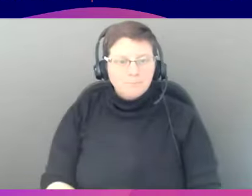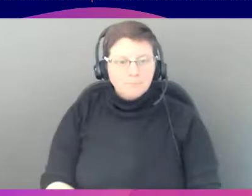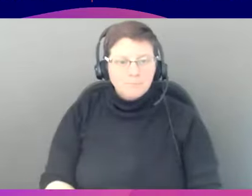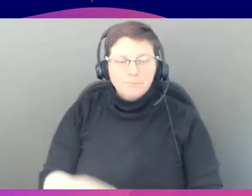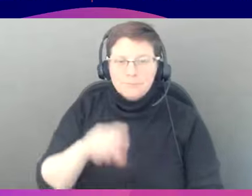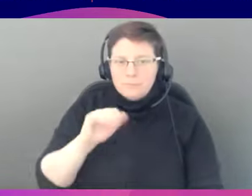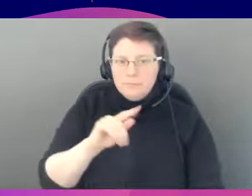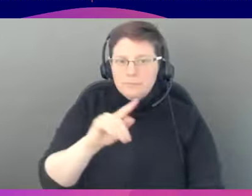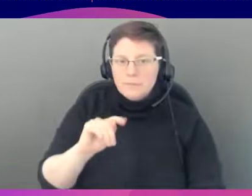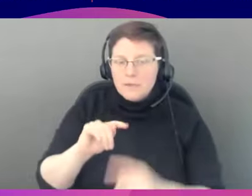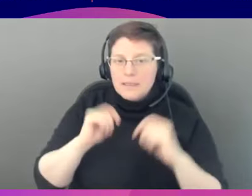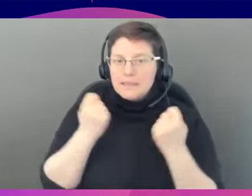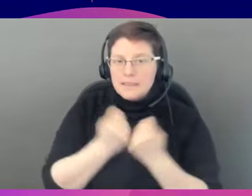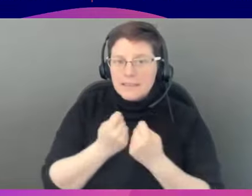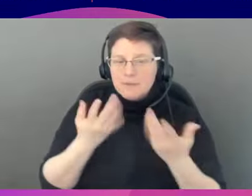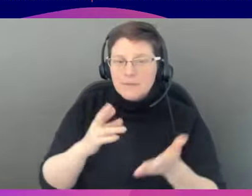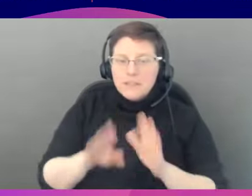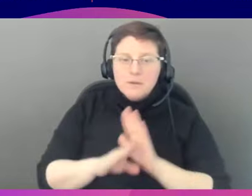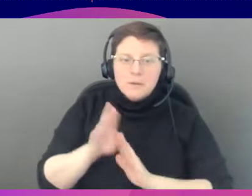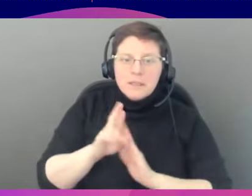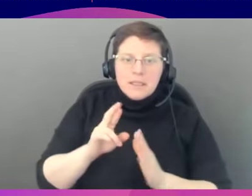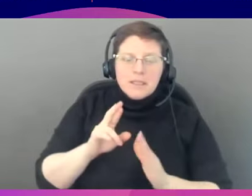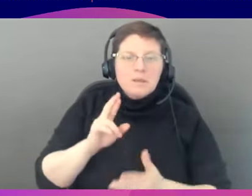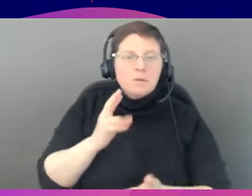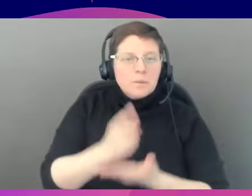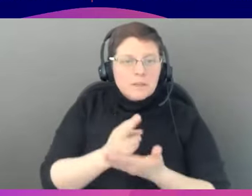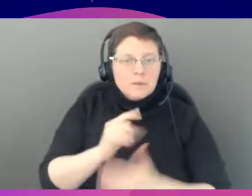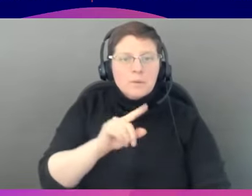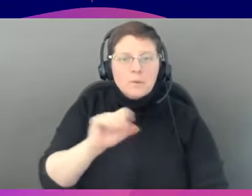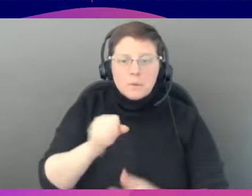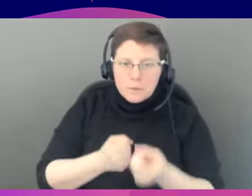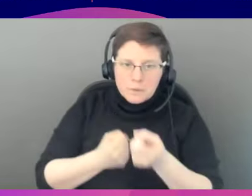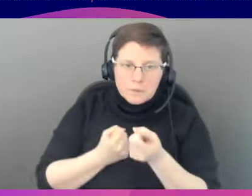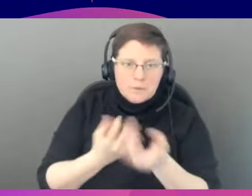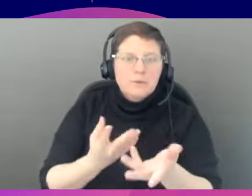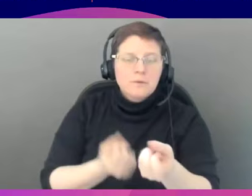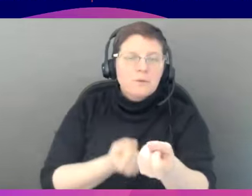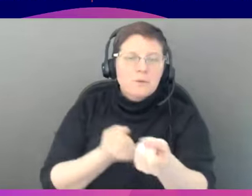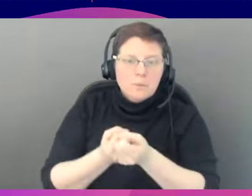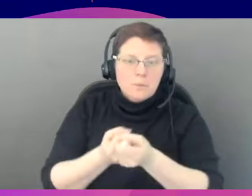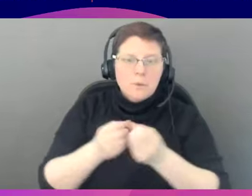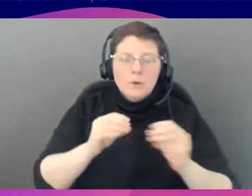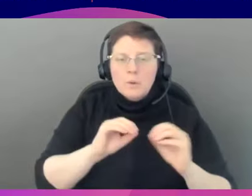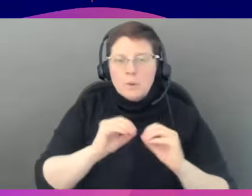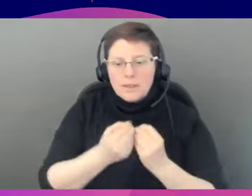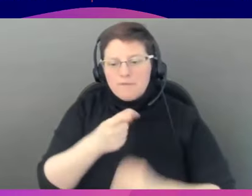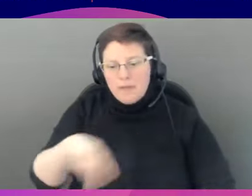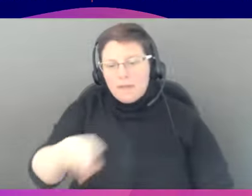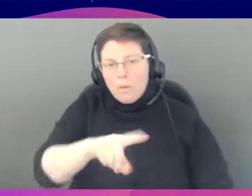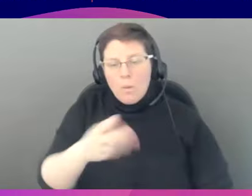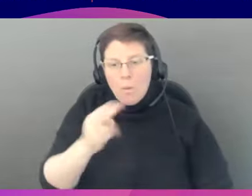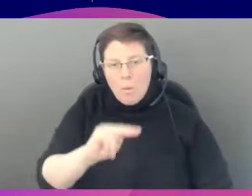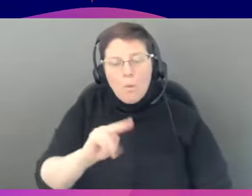The ACT project team has created resources and tools to support organizations in their own awareness raising. These tools